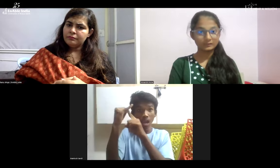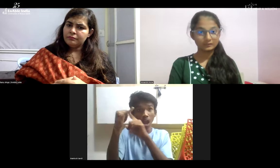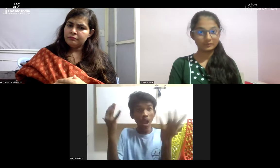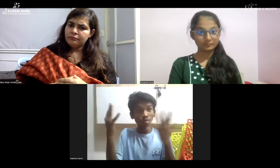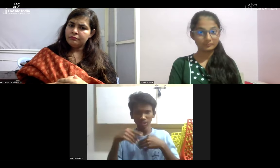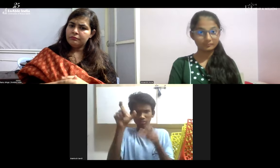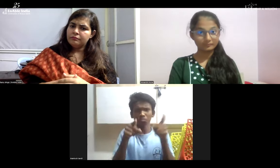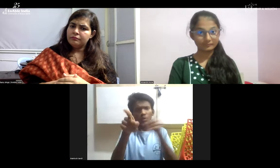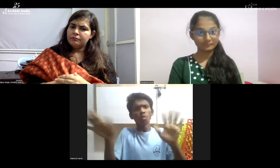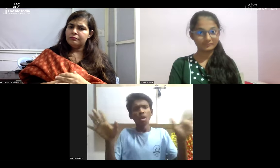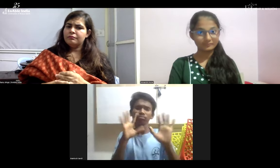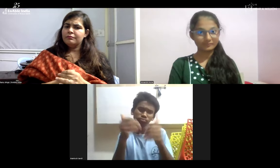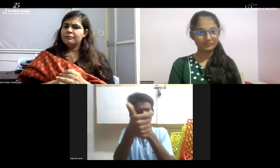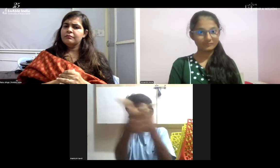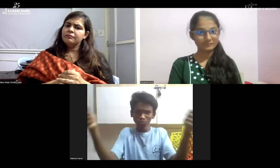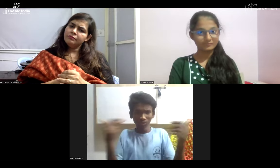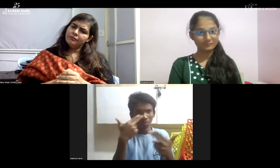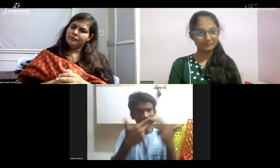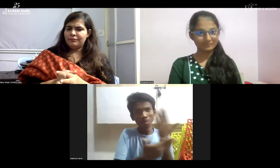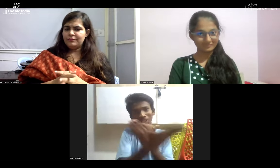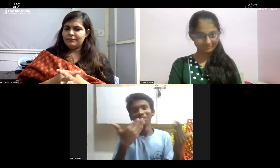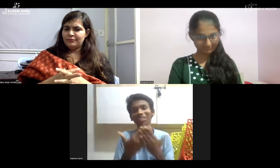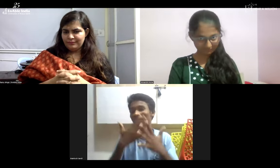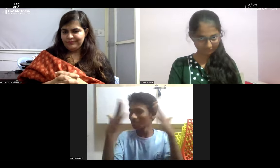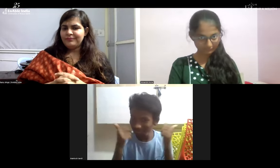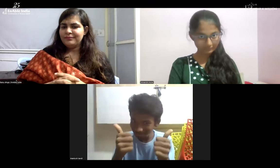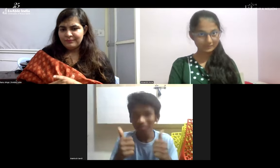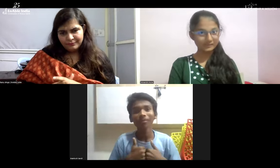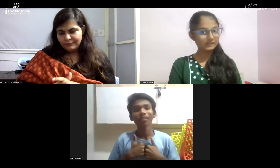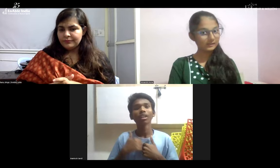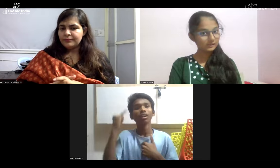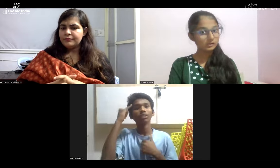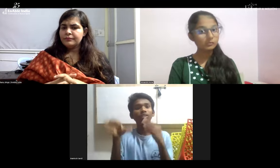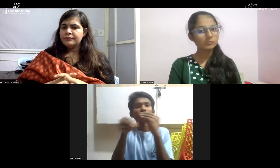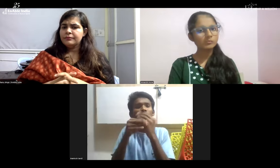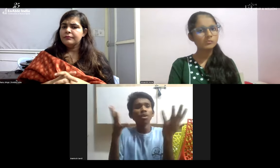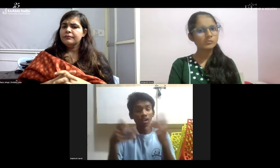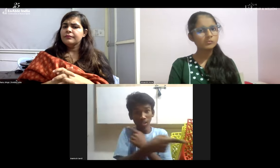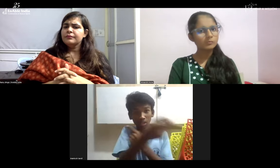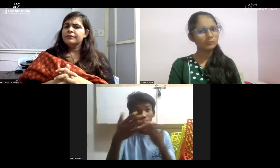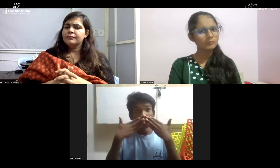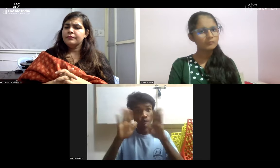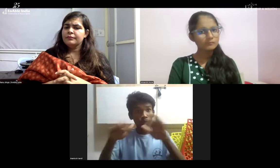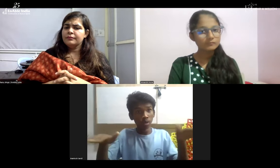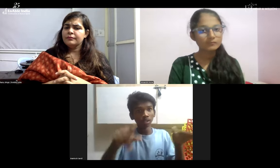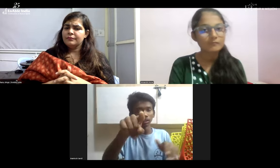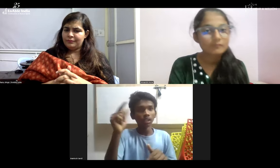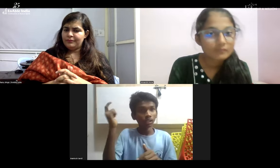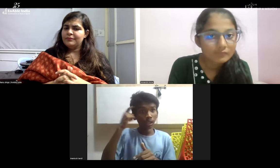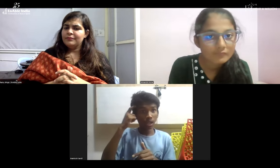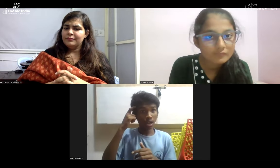yeah, possibilities are there. You can take up anything. So those help, right? Dancing and painting Yes, also. yes, yes, yes, yes.